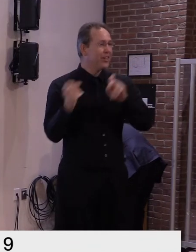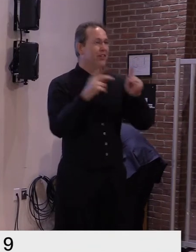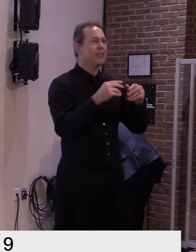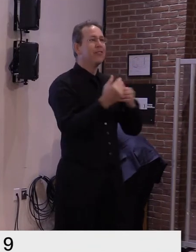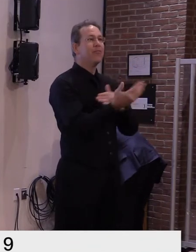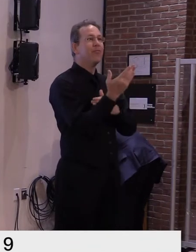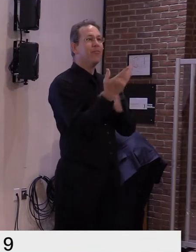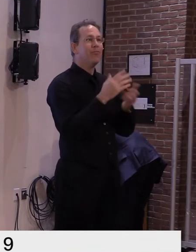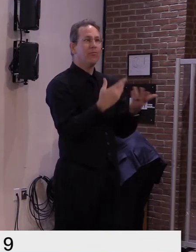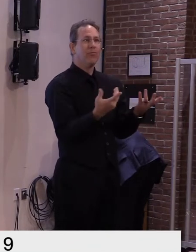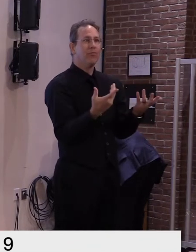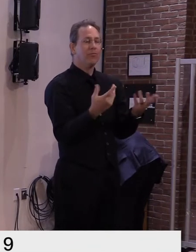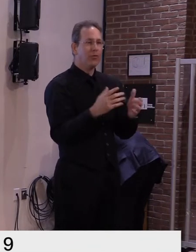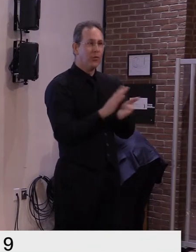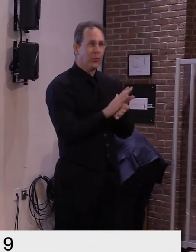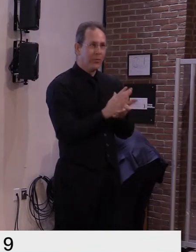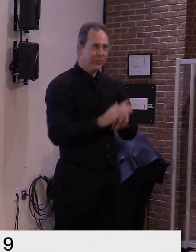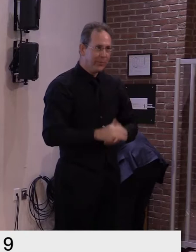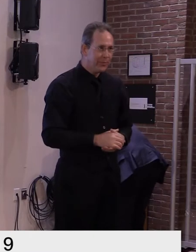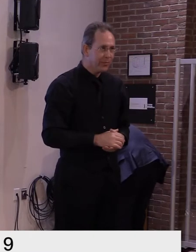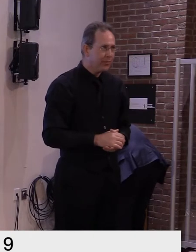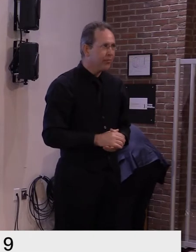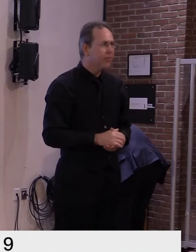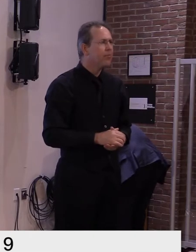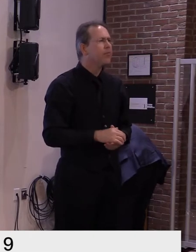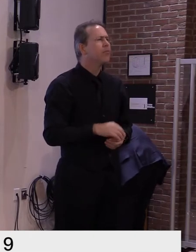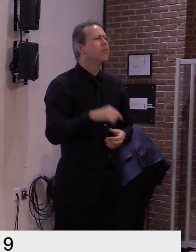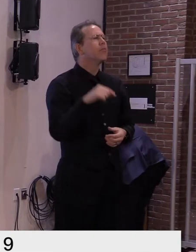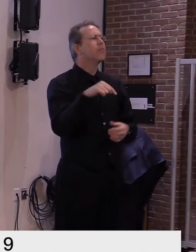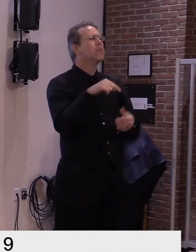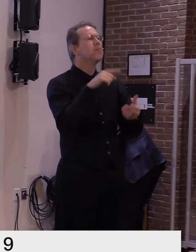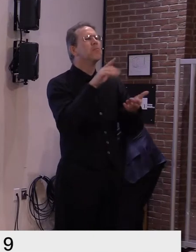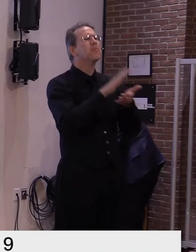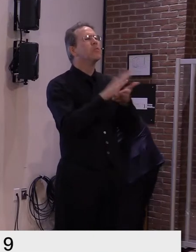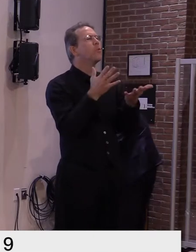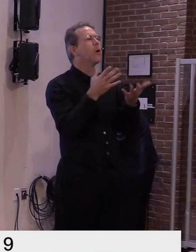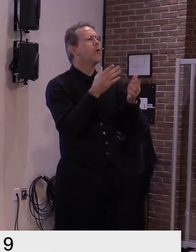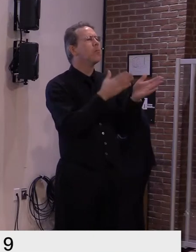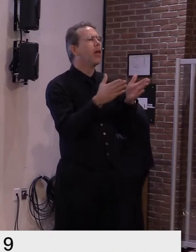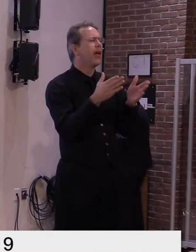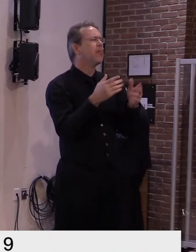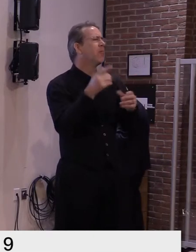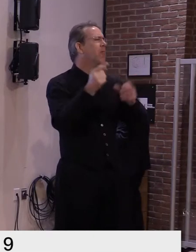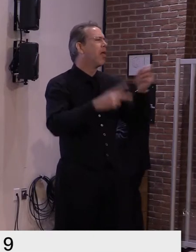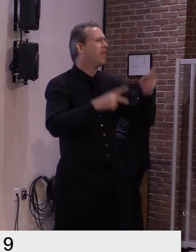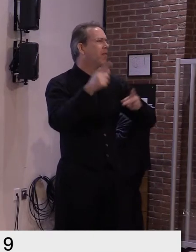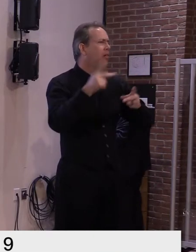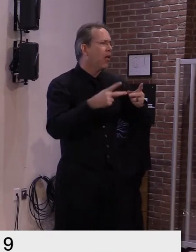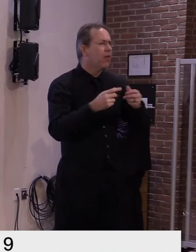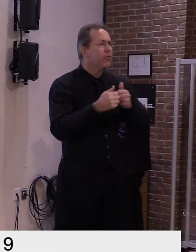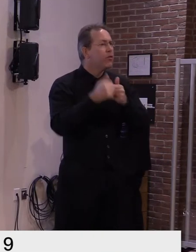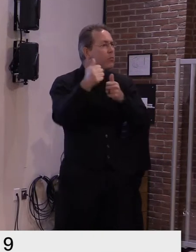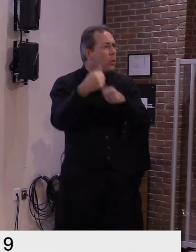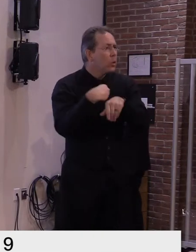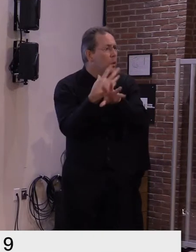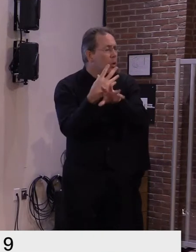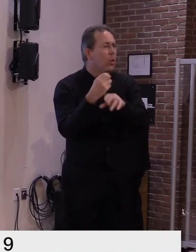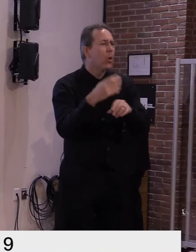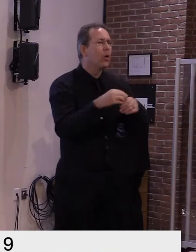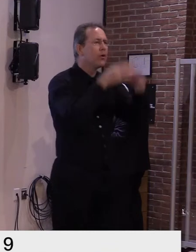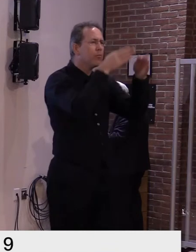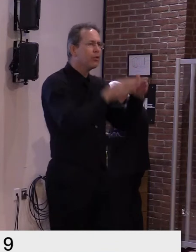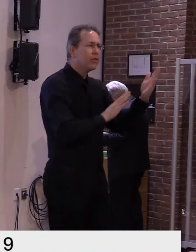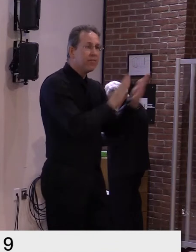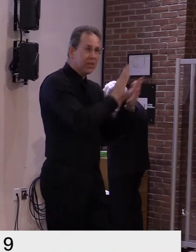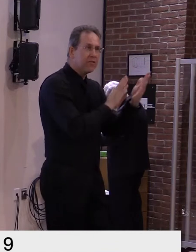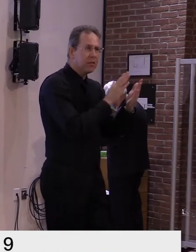do collect these data on a monthly basis to monitor the trends around the different types of instructional models that schools are using. These